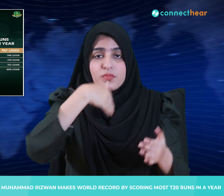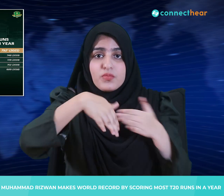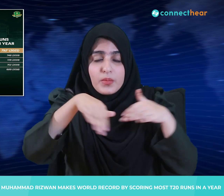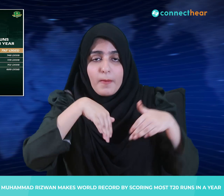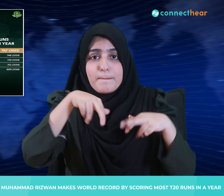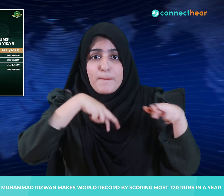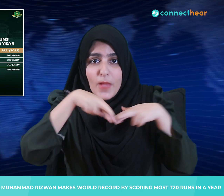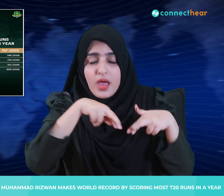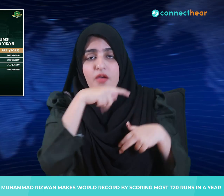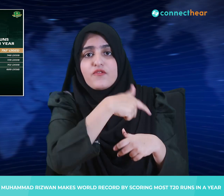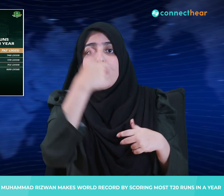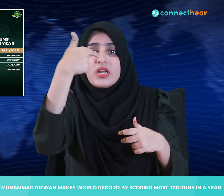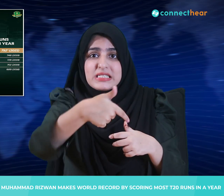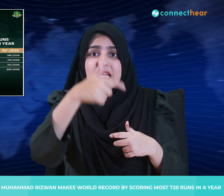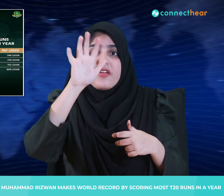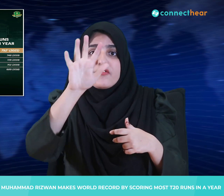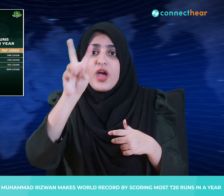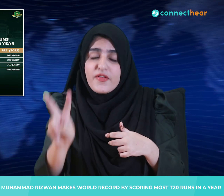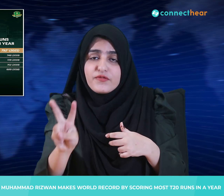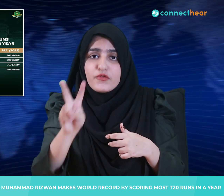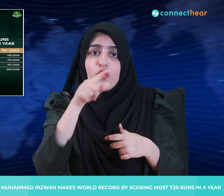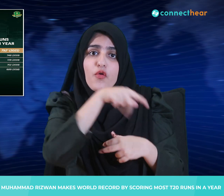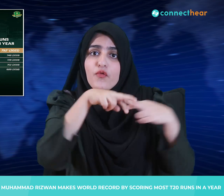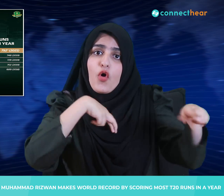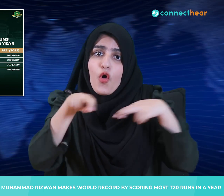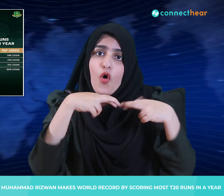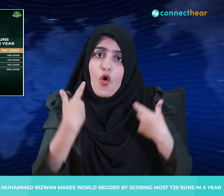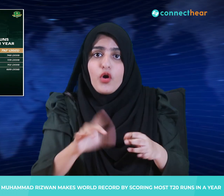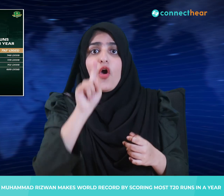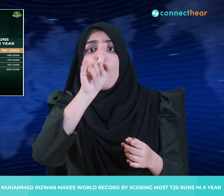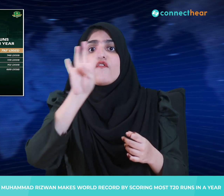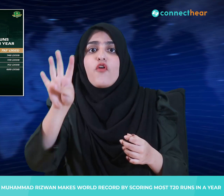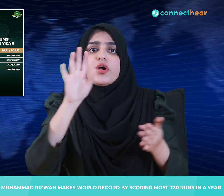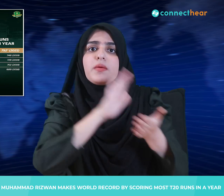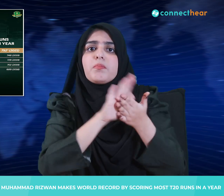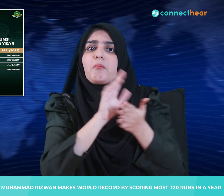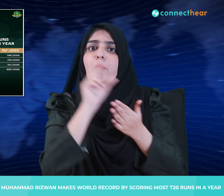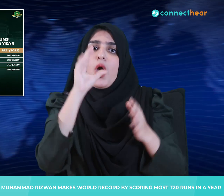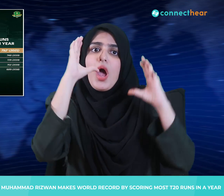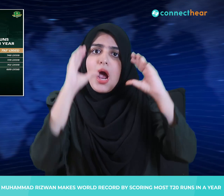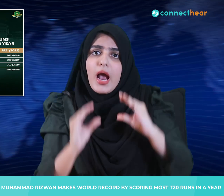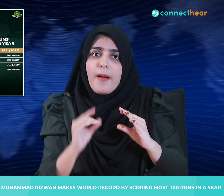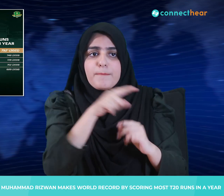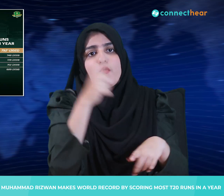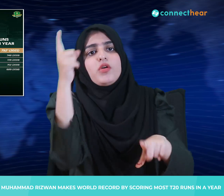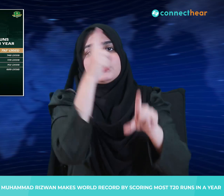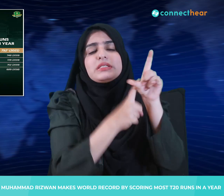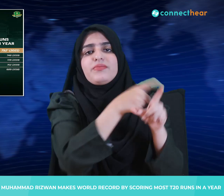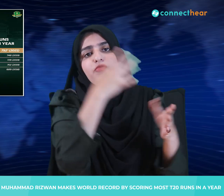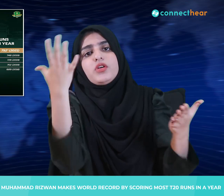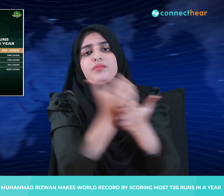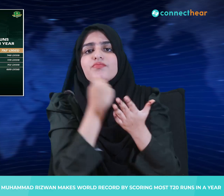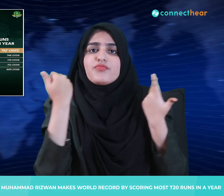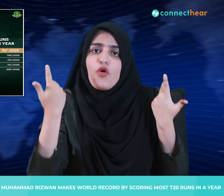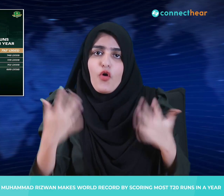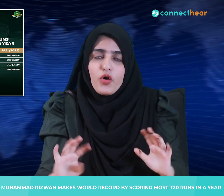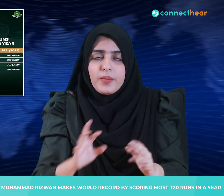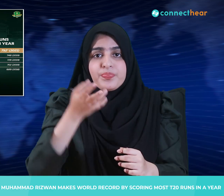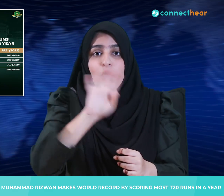runs from batting in 14 innings in the ongoing calendar year. Before Rizwan, Pakistan's Mohammad Hafiz